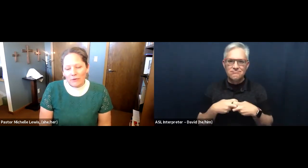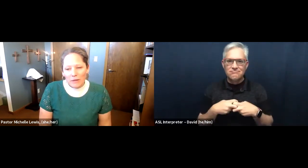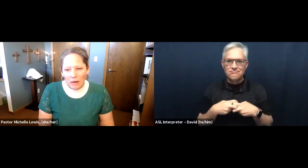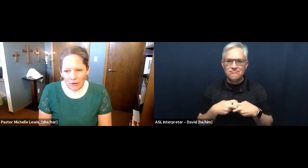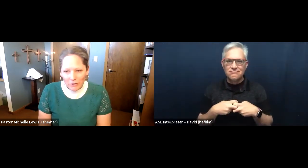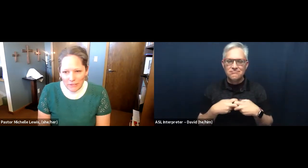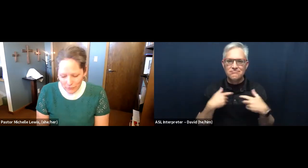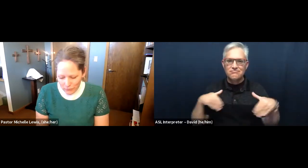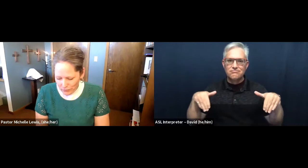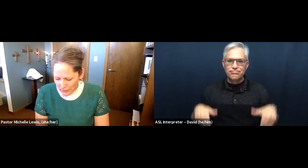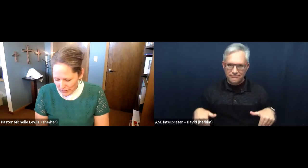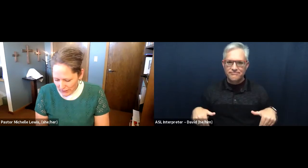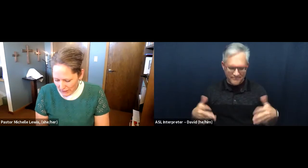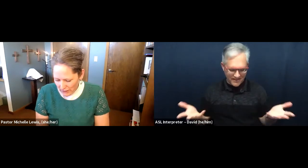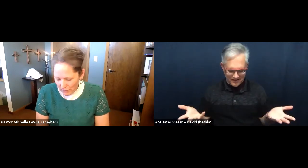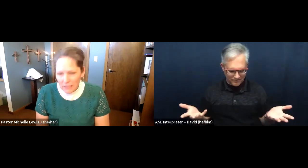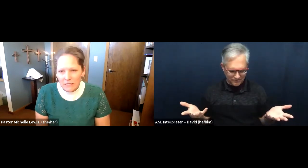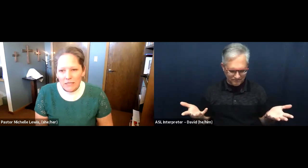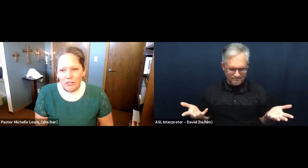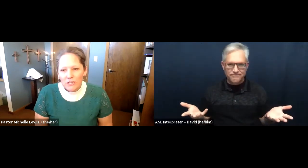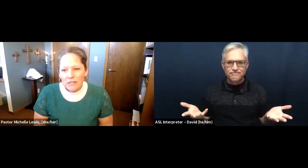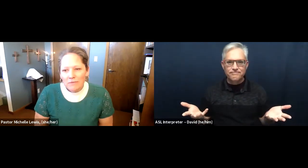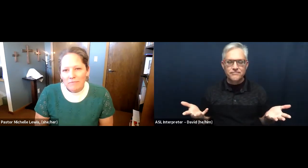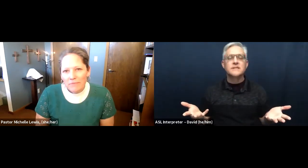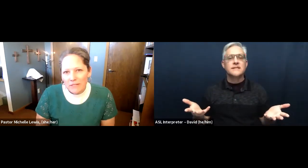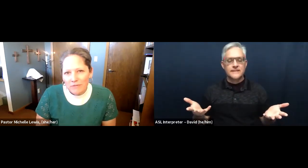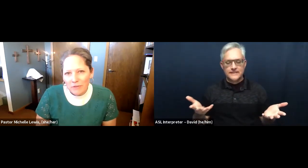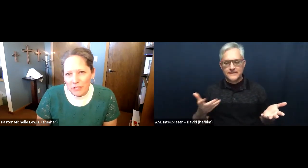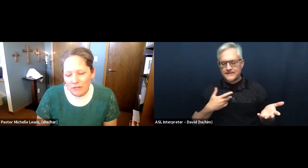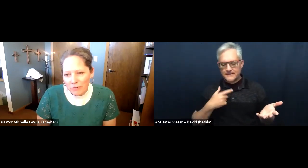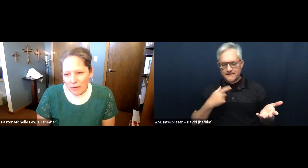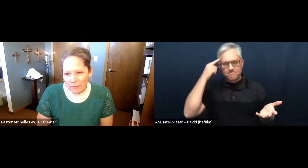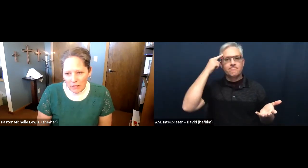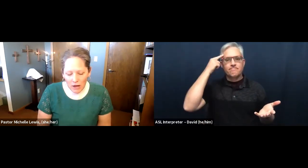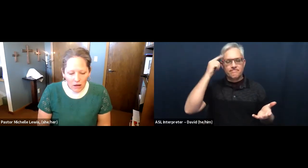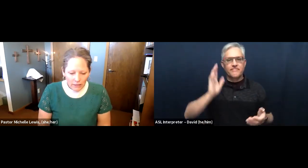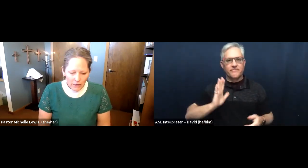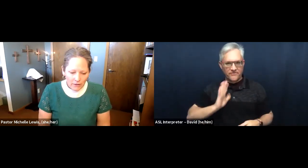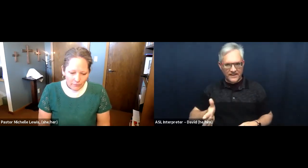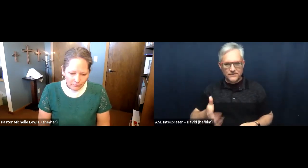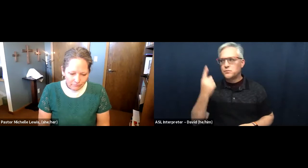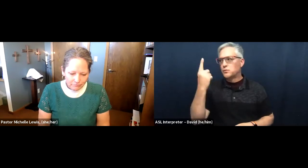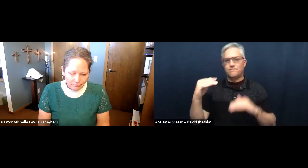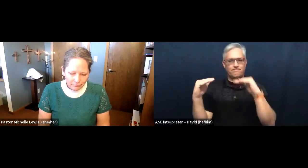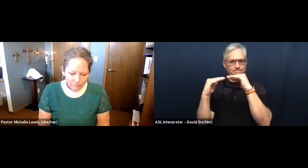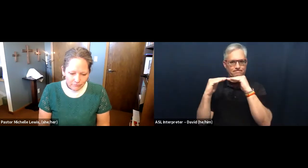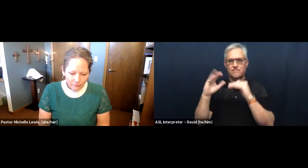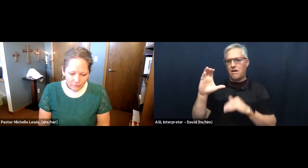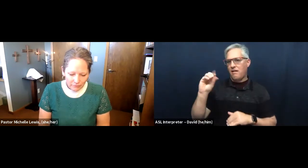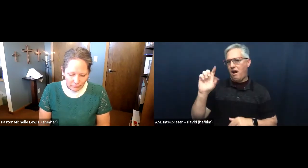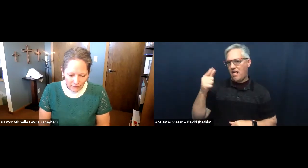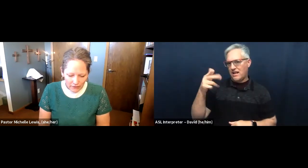And so I borrowed some meditation and devotion from a colleague.